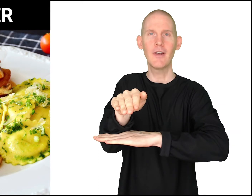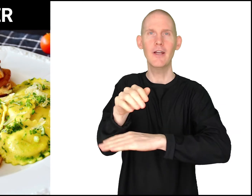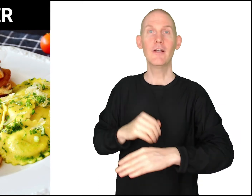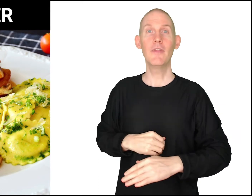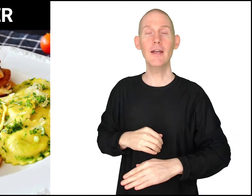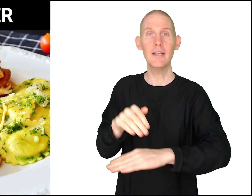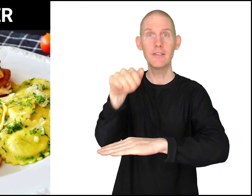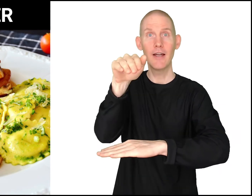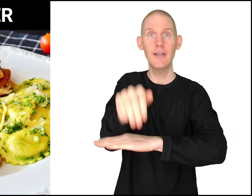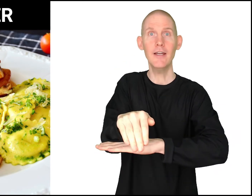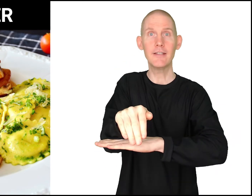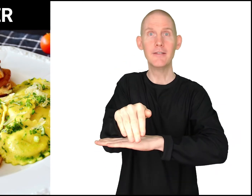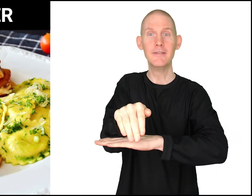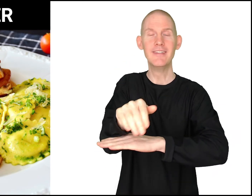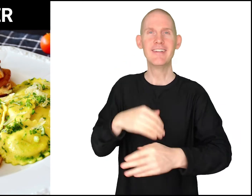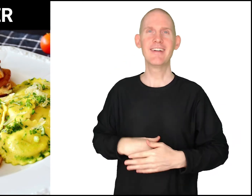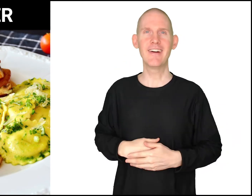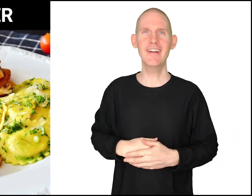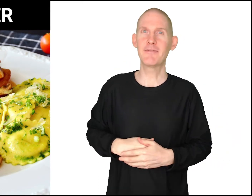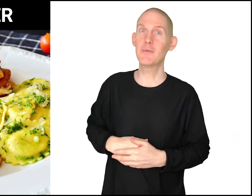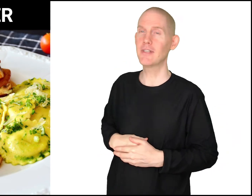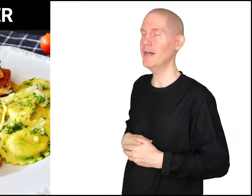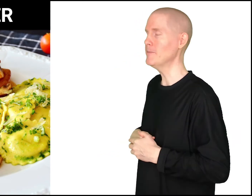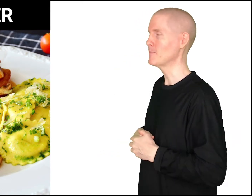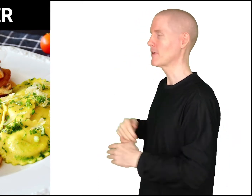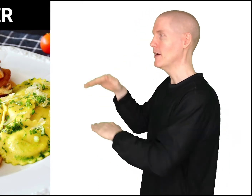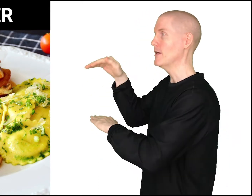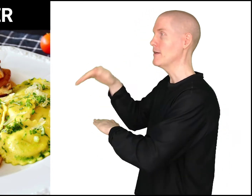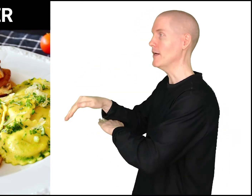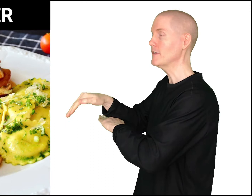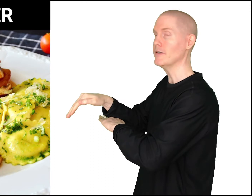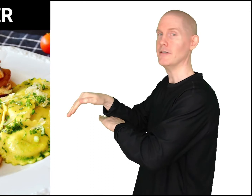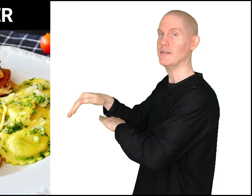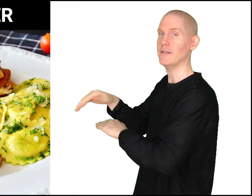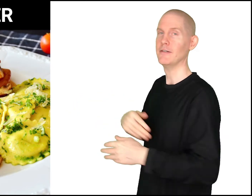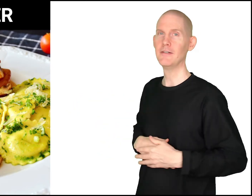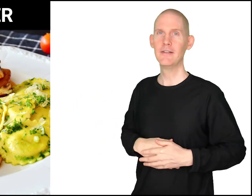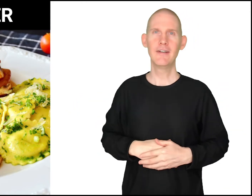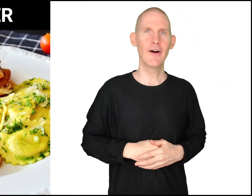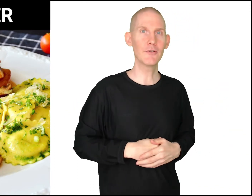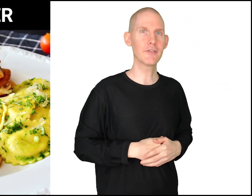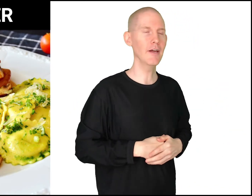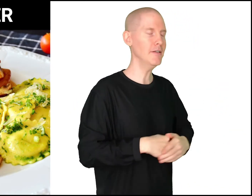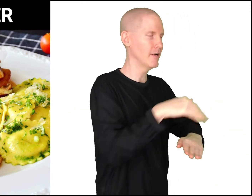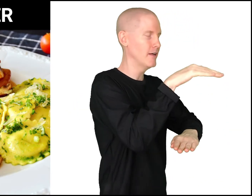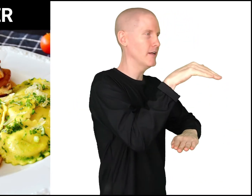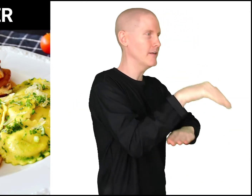right, that is night. Right, from the side, night. Other side,